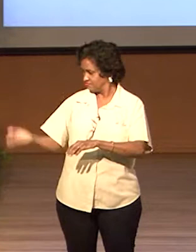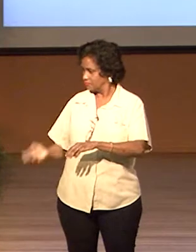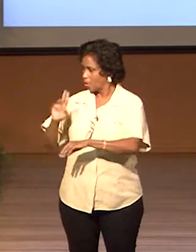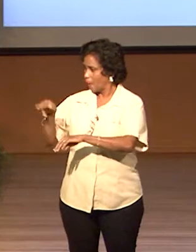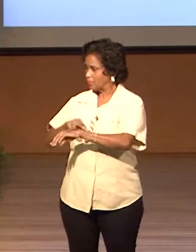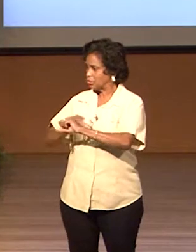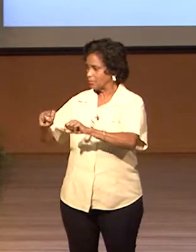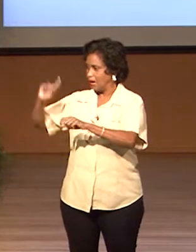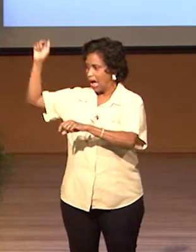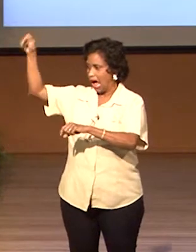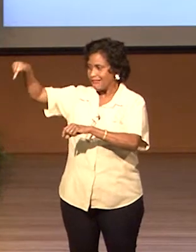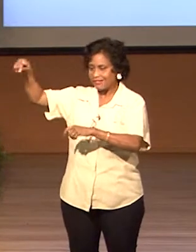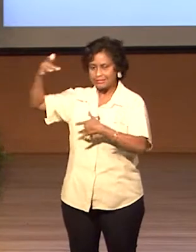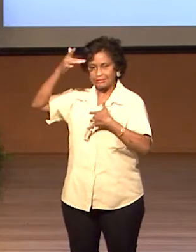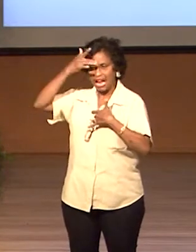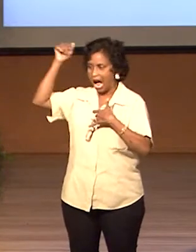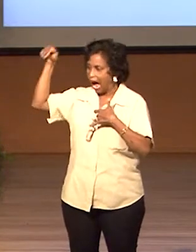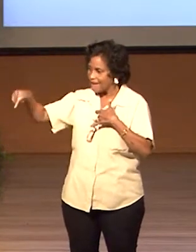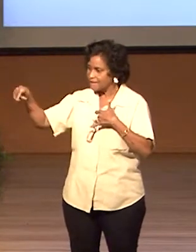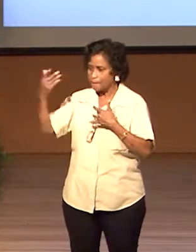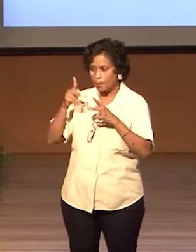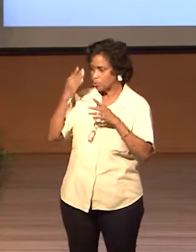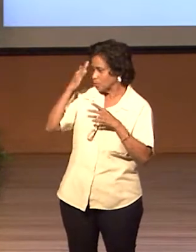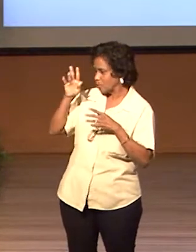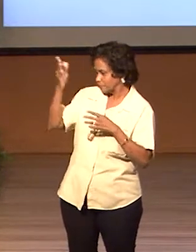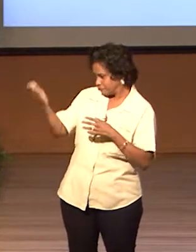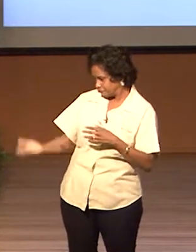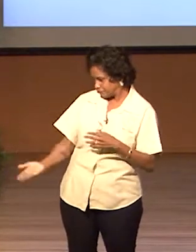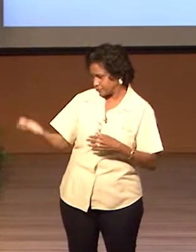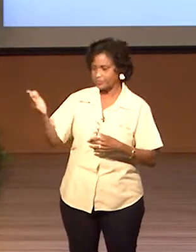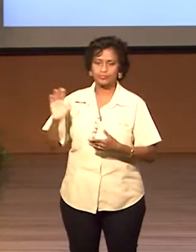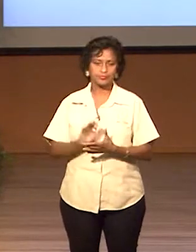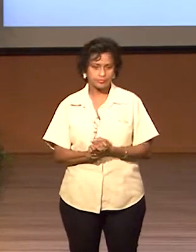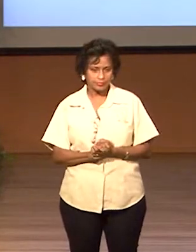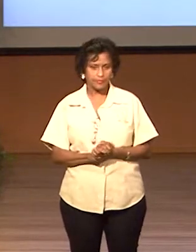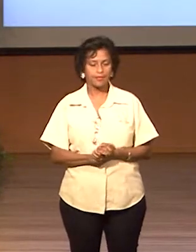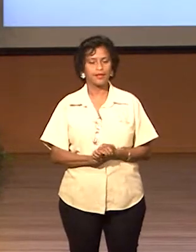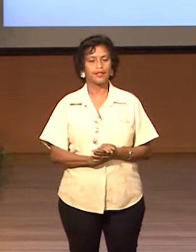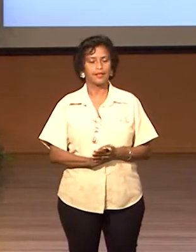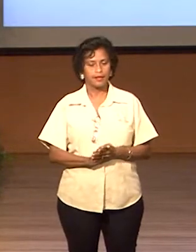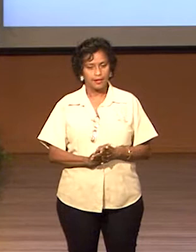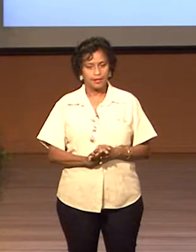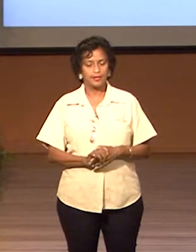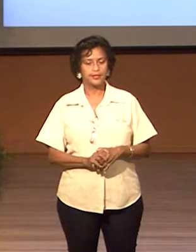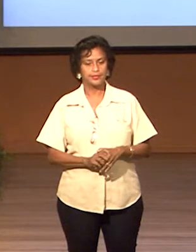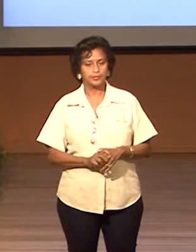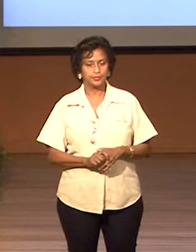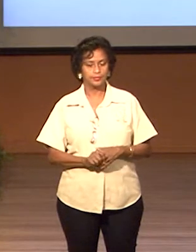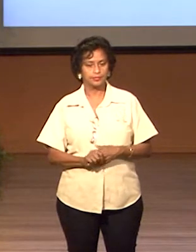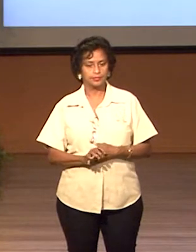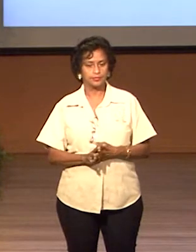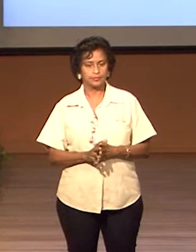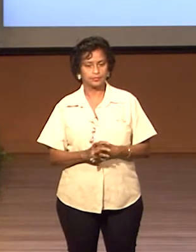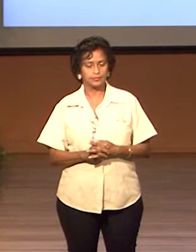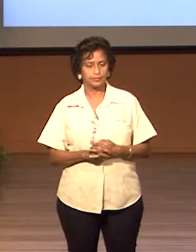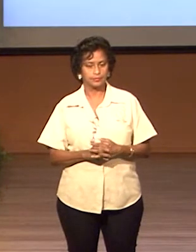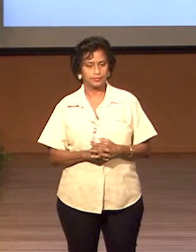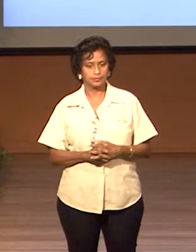who set the social norms. So in that way, we kind of define the parameters or the